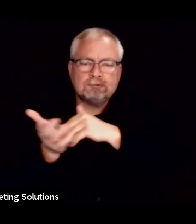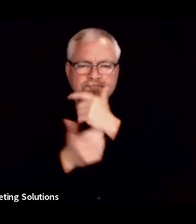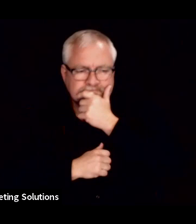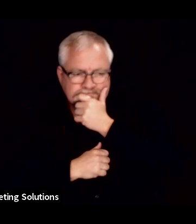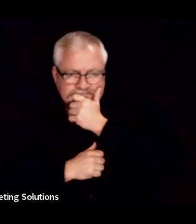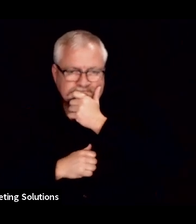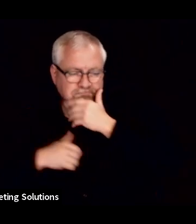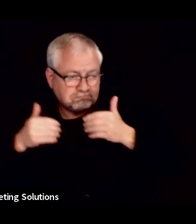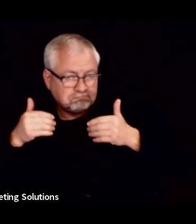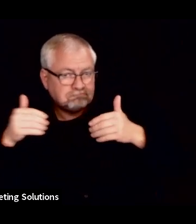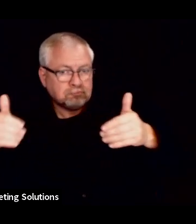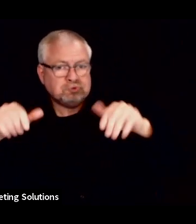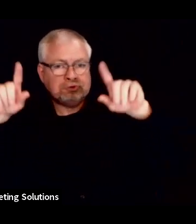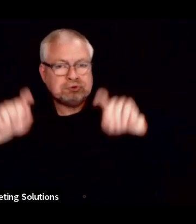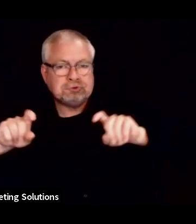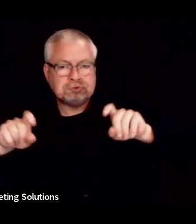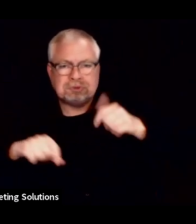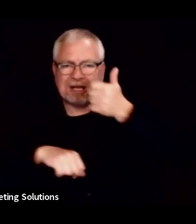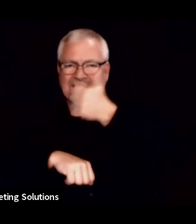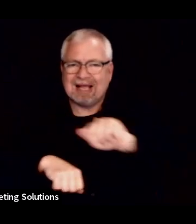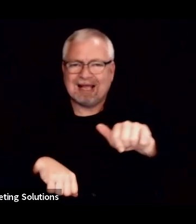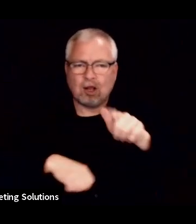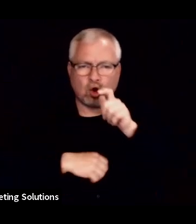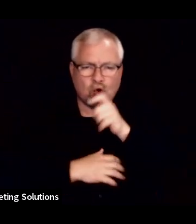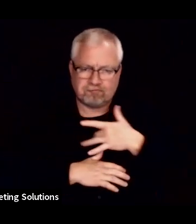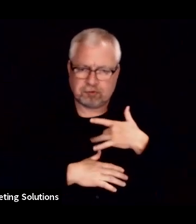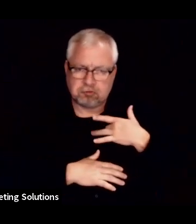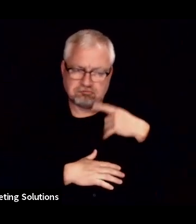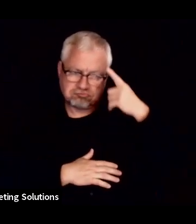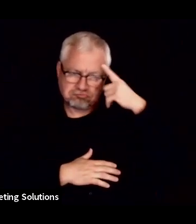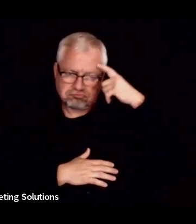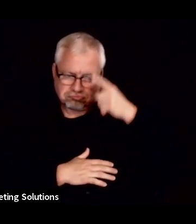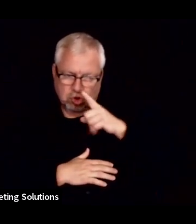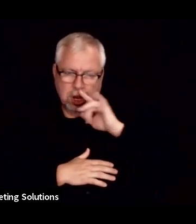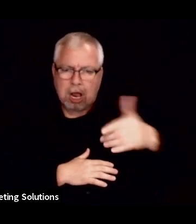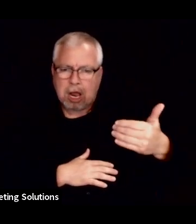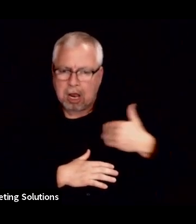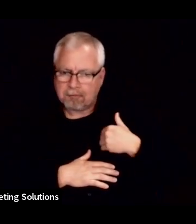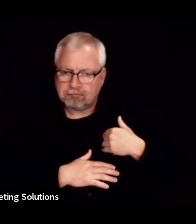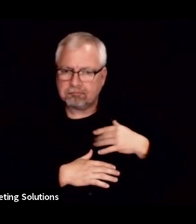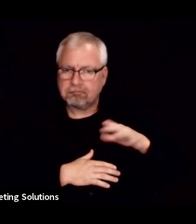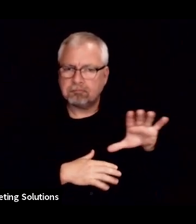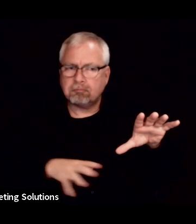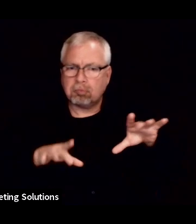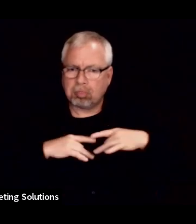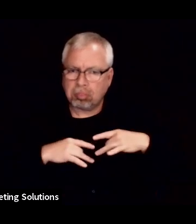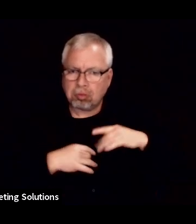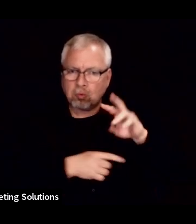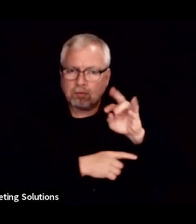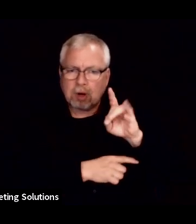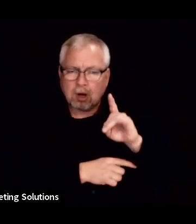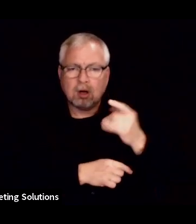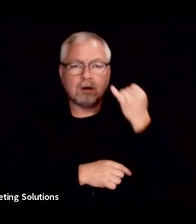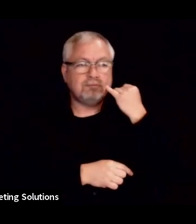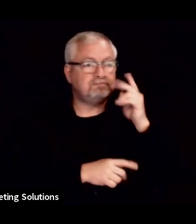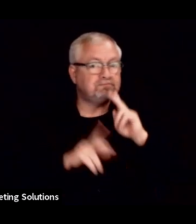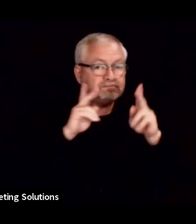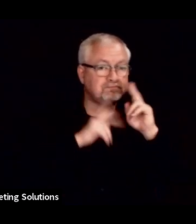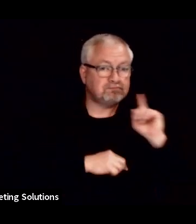anyone who's symptomatic, but also to test asymptomatic people who are coming in for things like elective procedures.